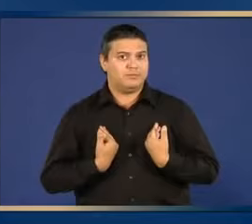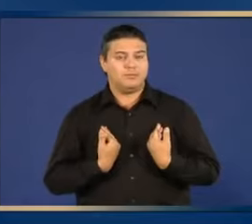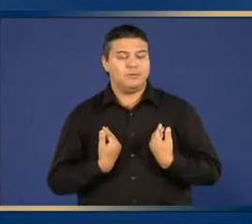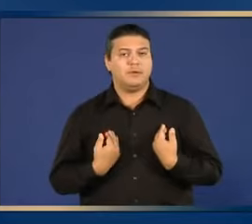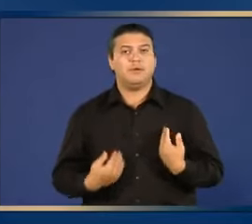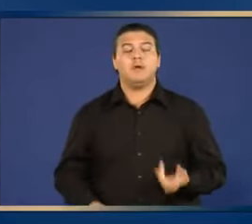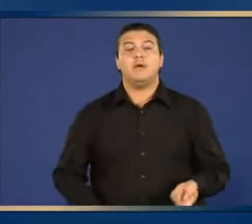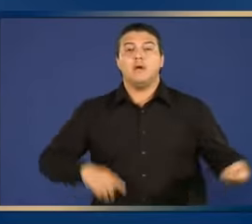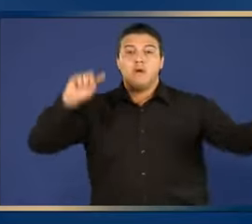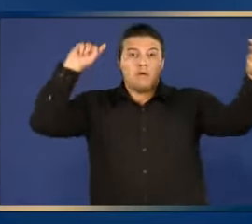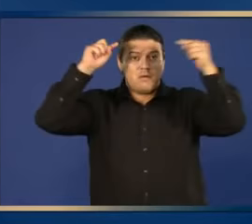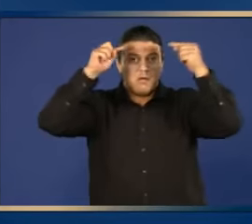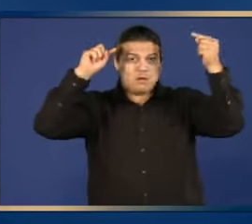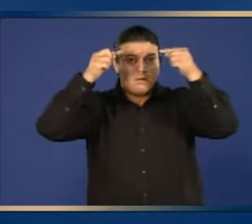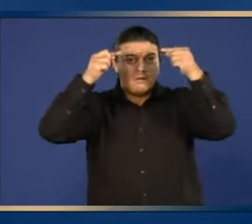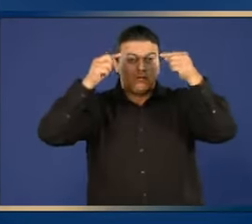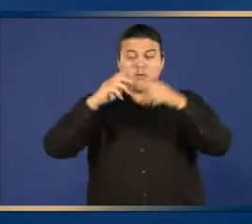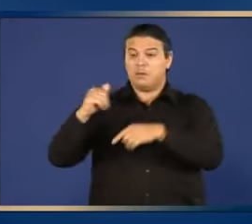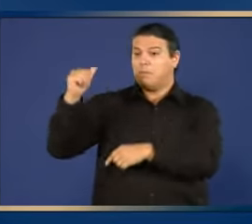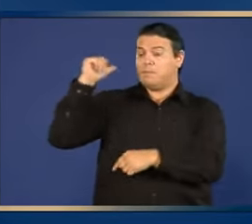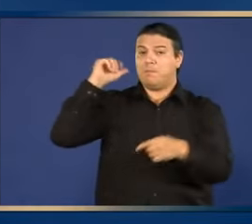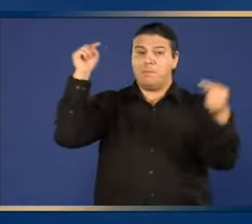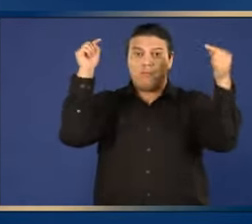head and back aches,